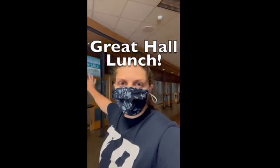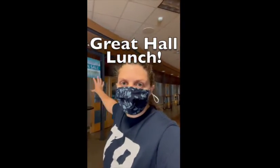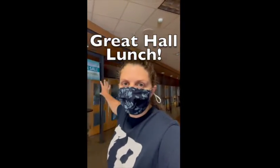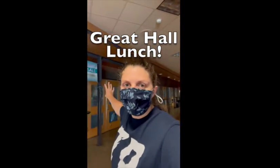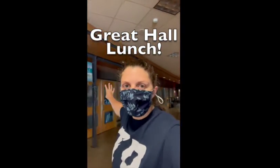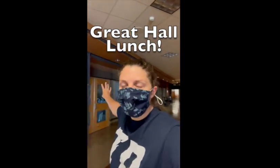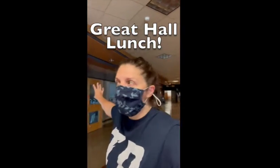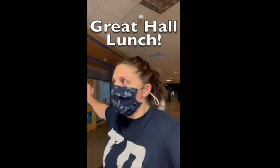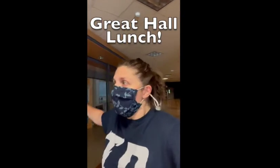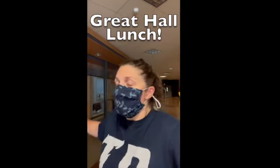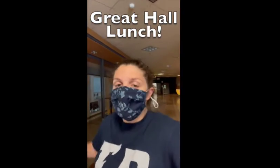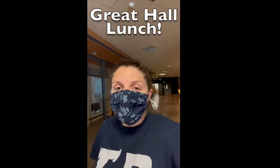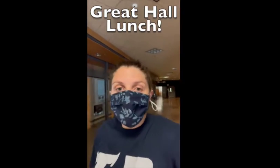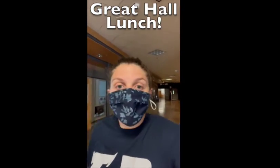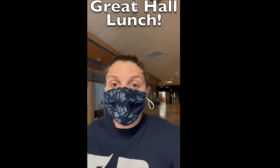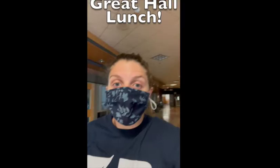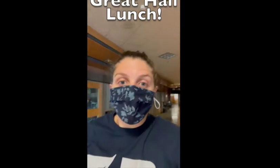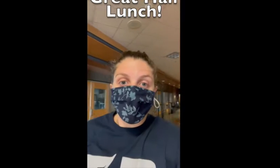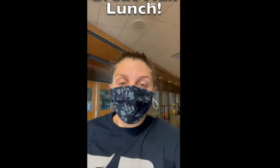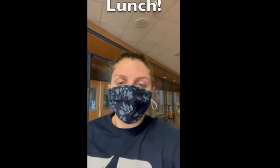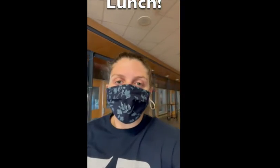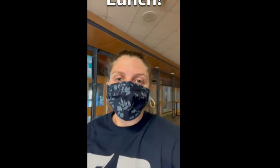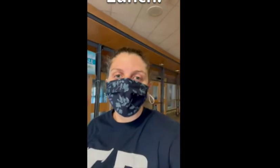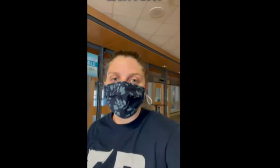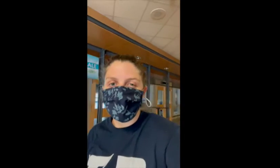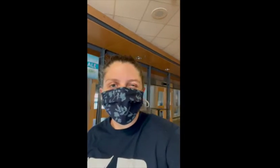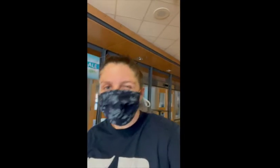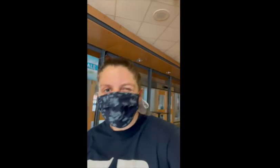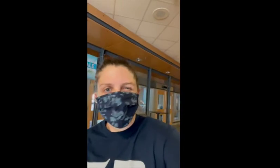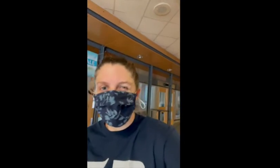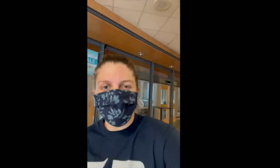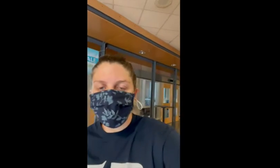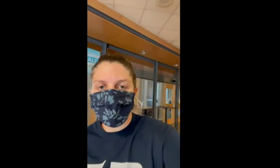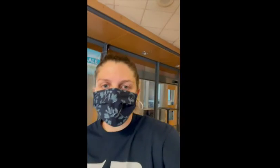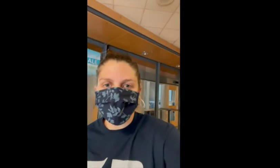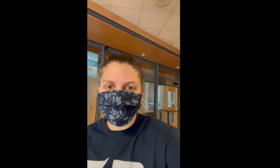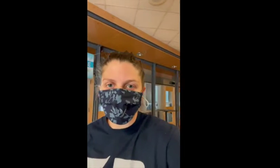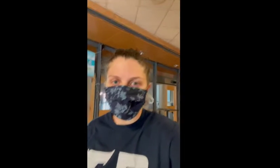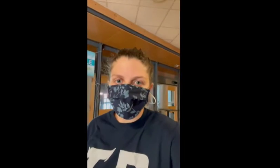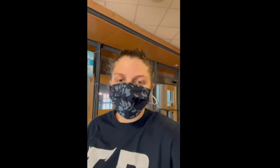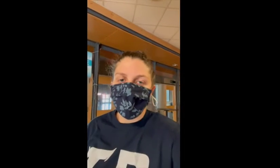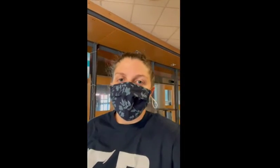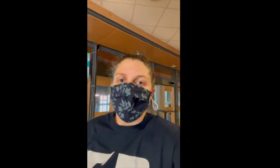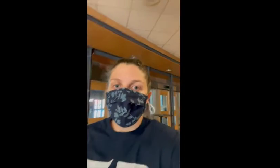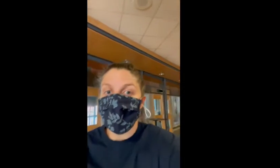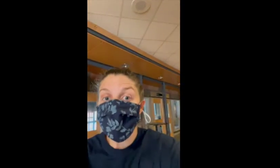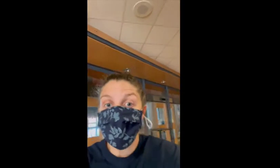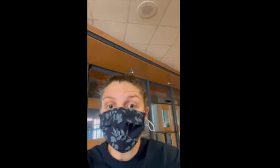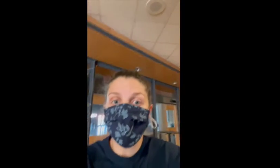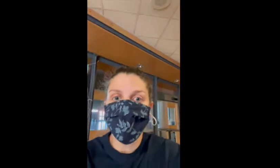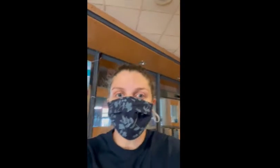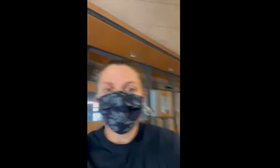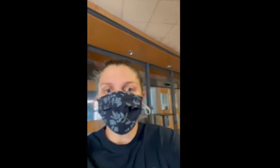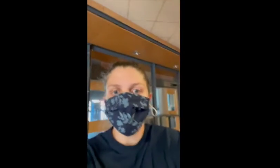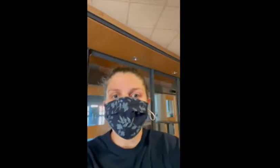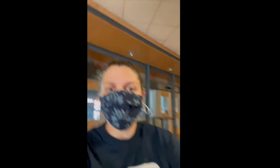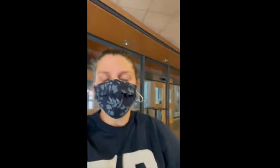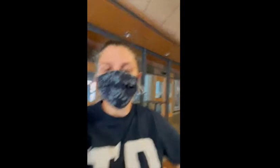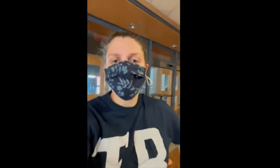behind me. This is the main area for people to eat lunch, but it's not the only place to eat lunch. We do some fun stuff at lunch some